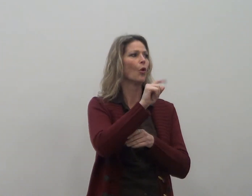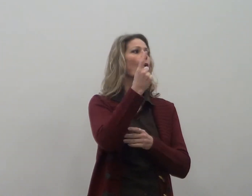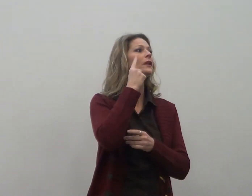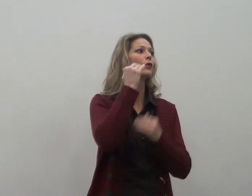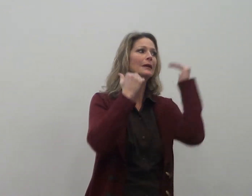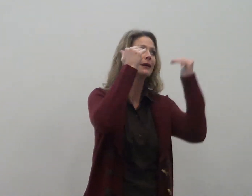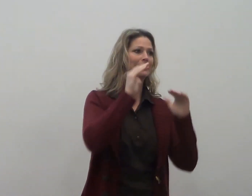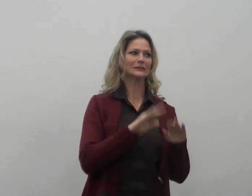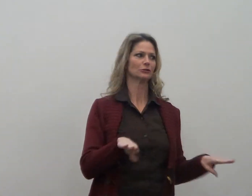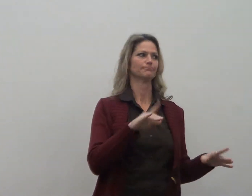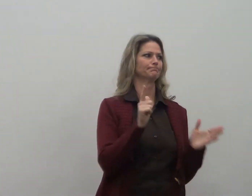only.